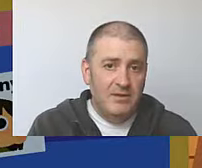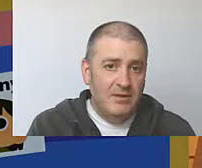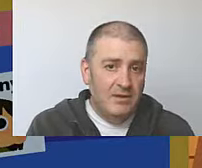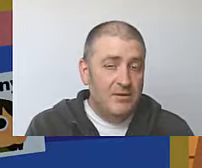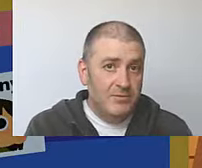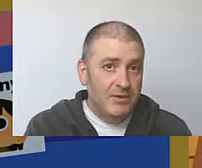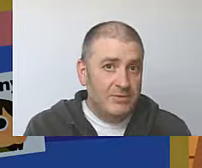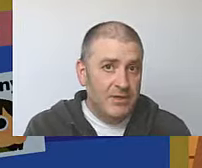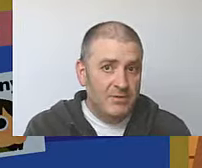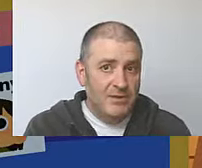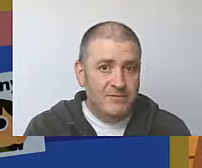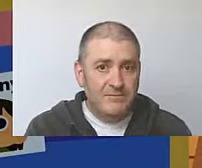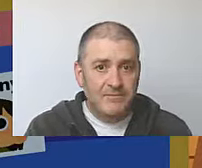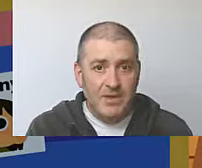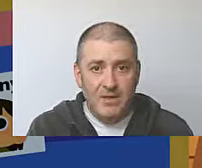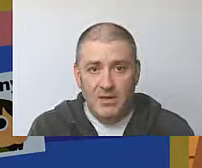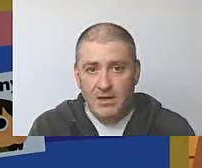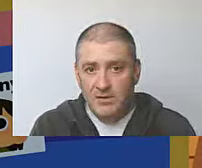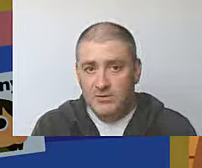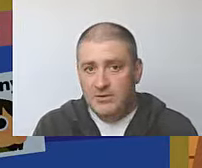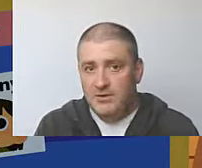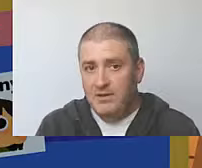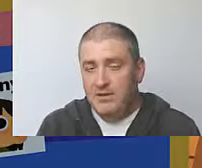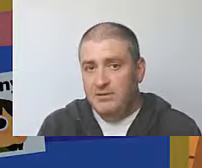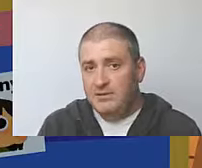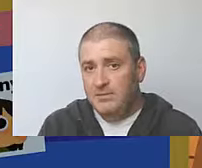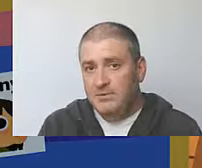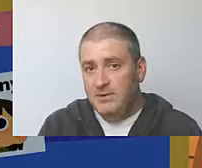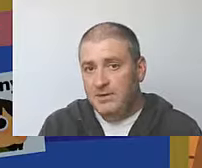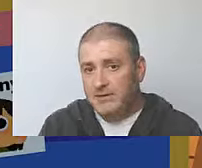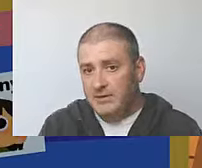NPC girl in the wheelchair on the left, and also